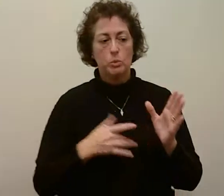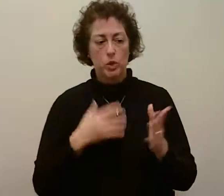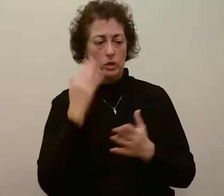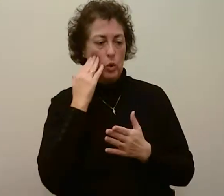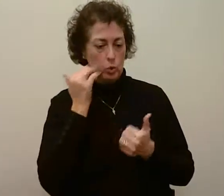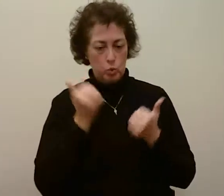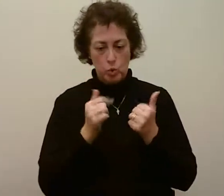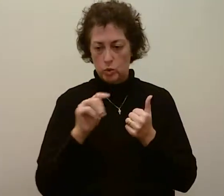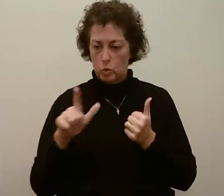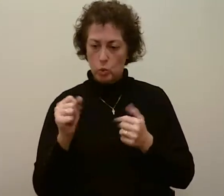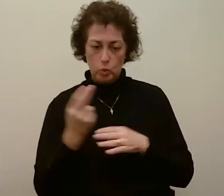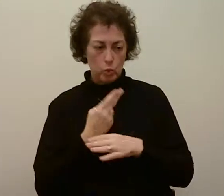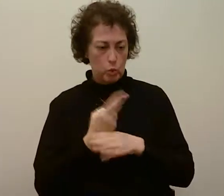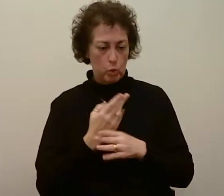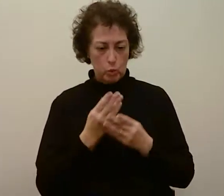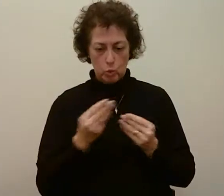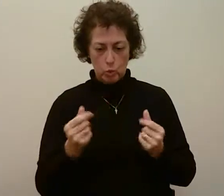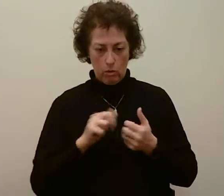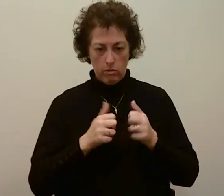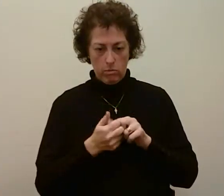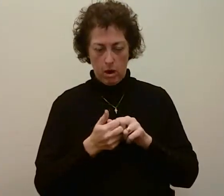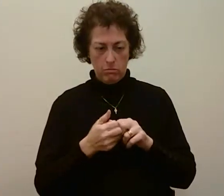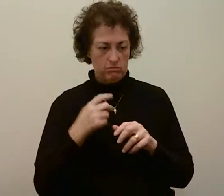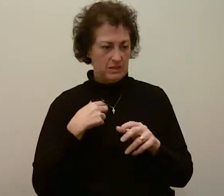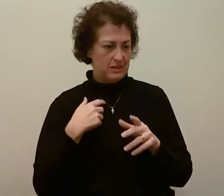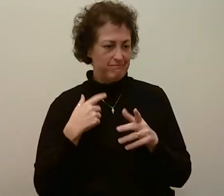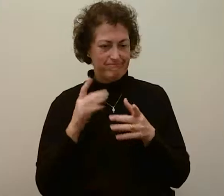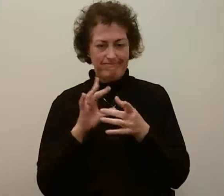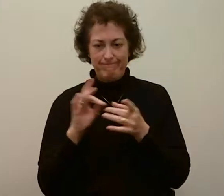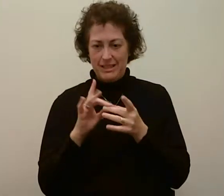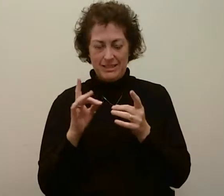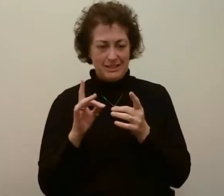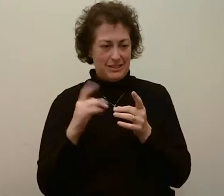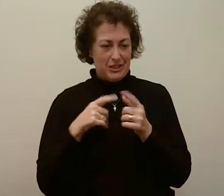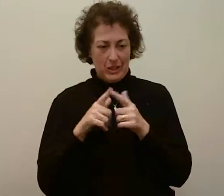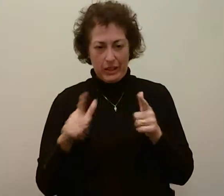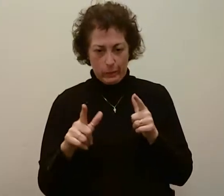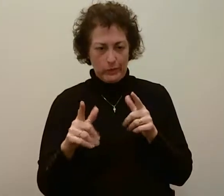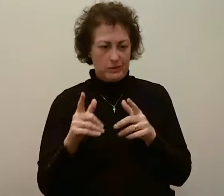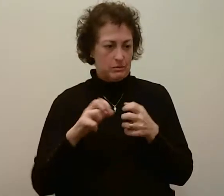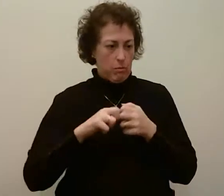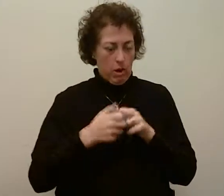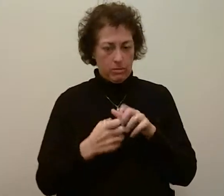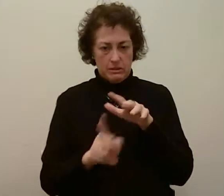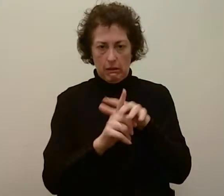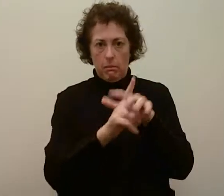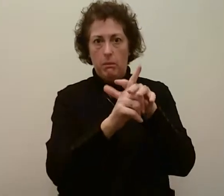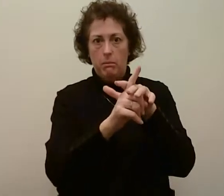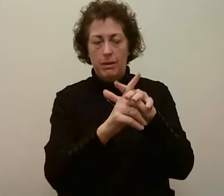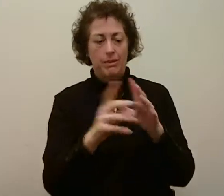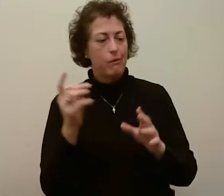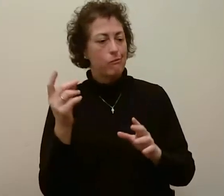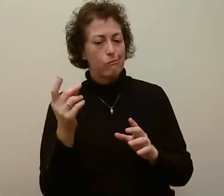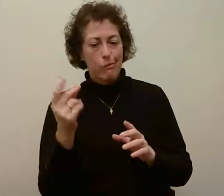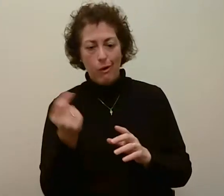have them readily at your fingertips, right there in your mind, and they automatically